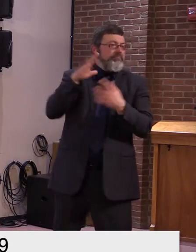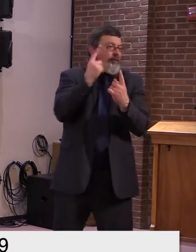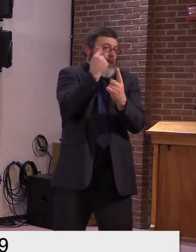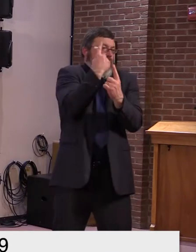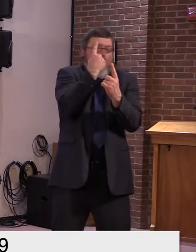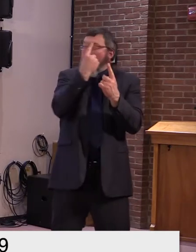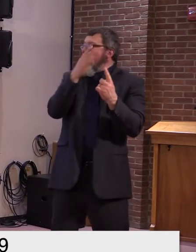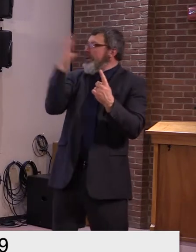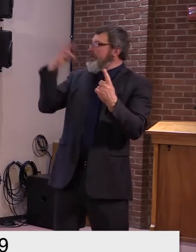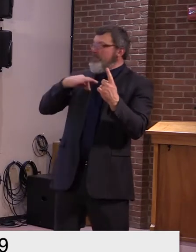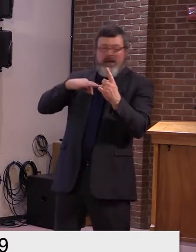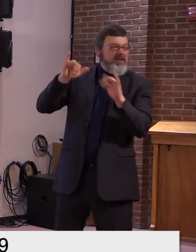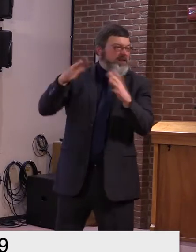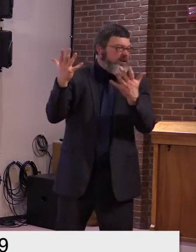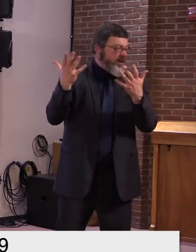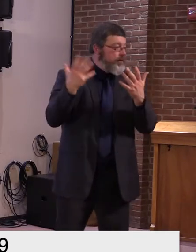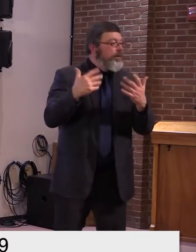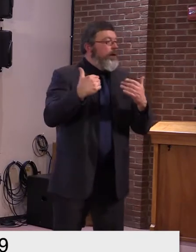as well.